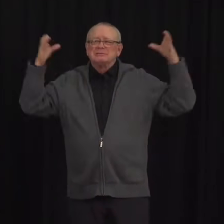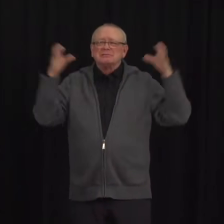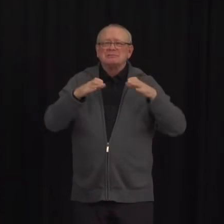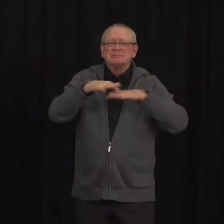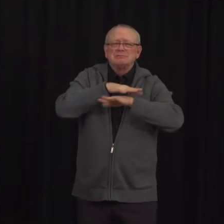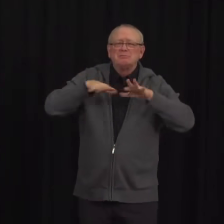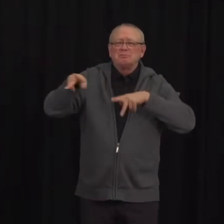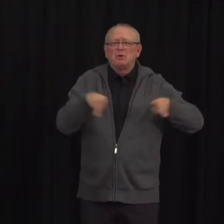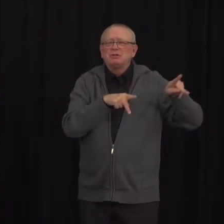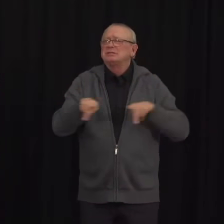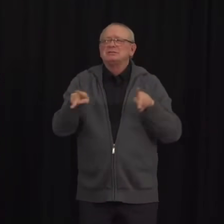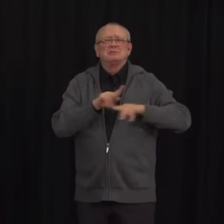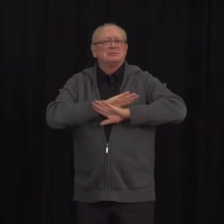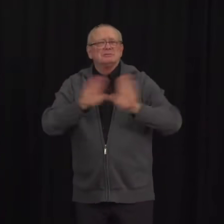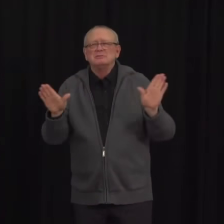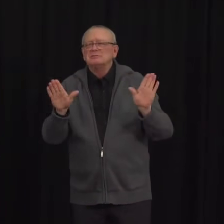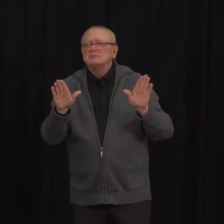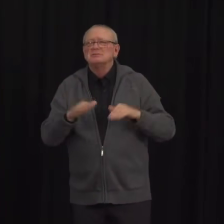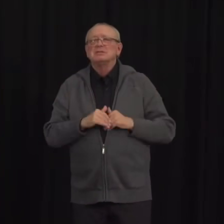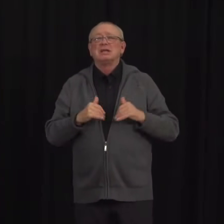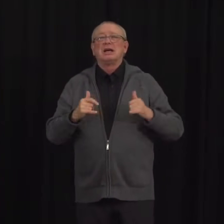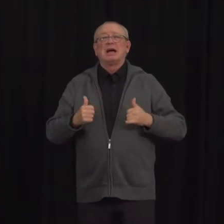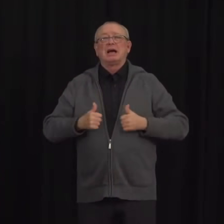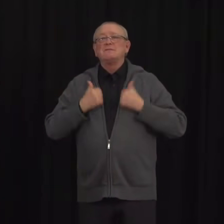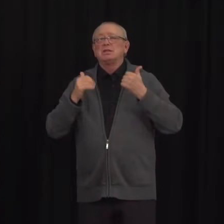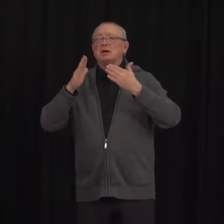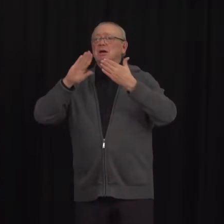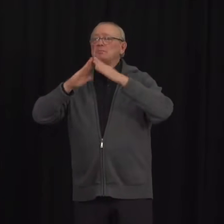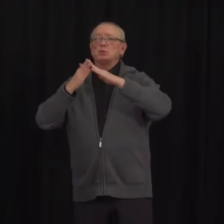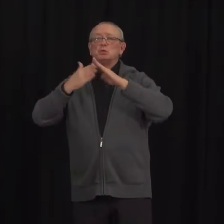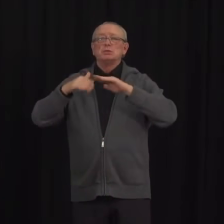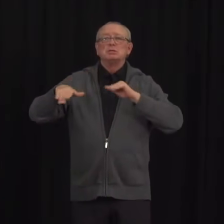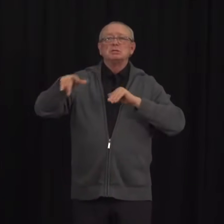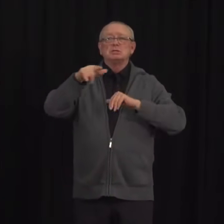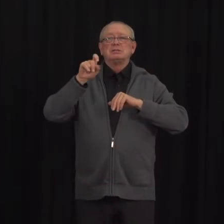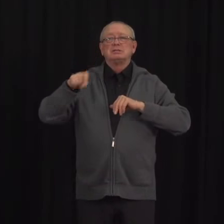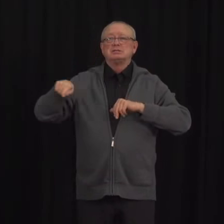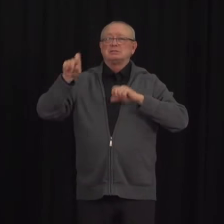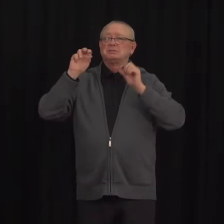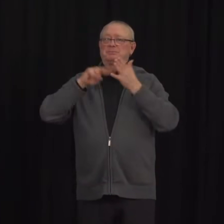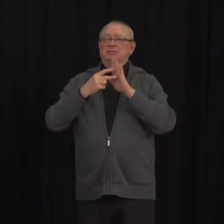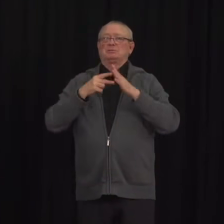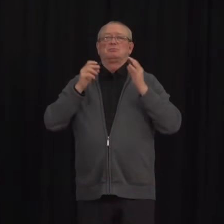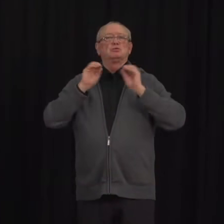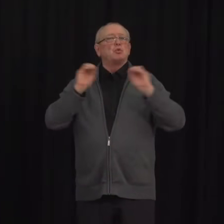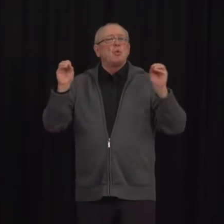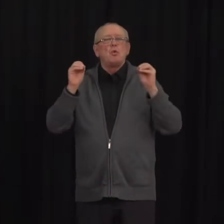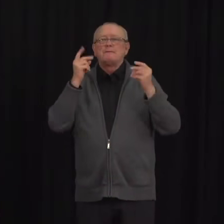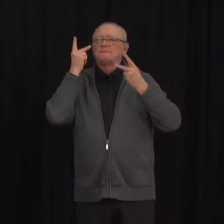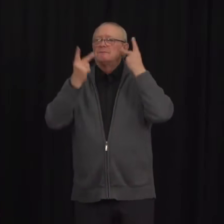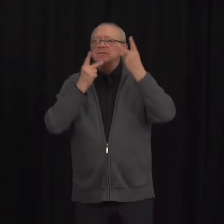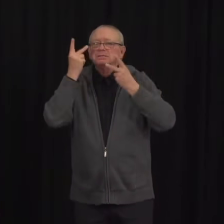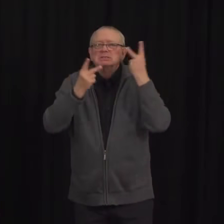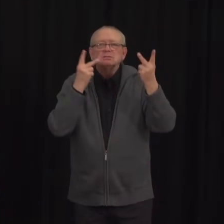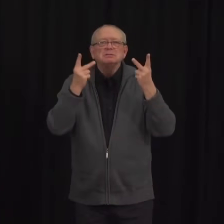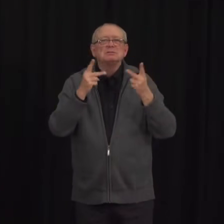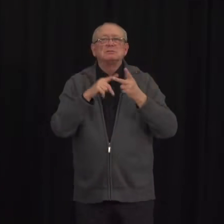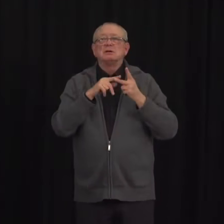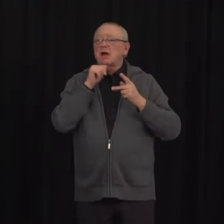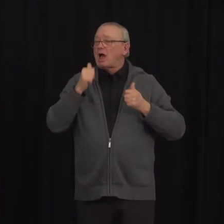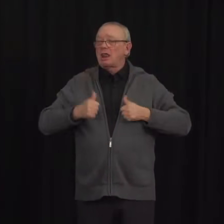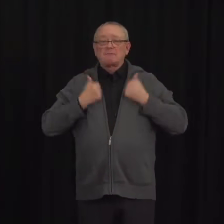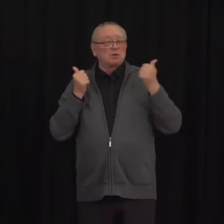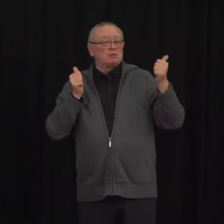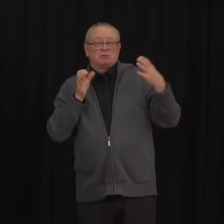under enhanced status, it is imperative that you do not have unnecessary visits from those who do not live with you. For